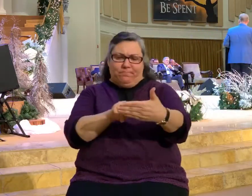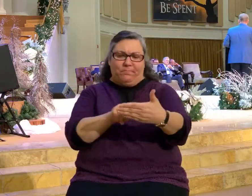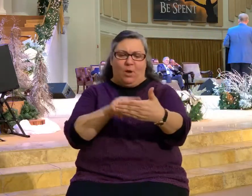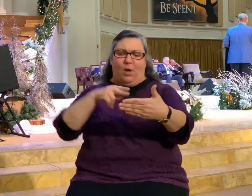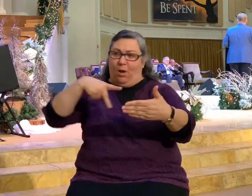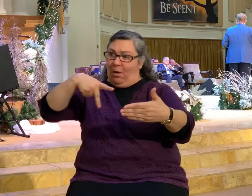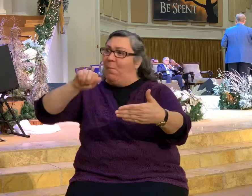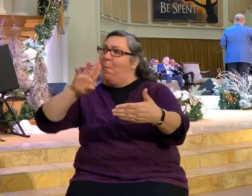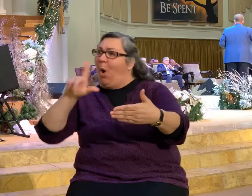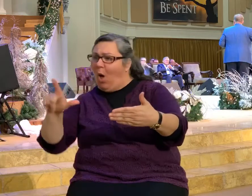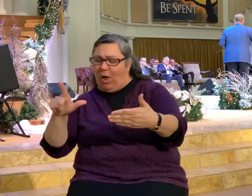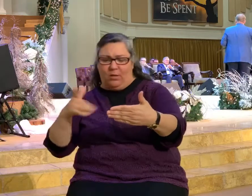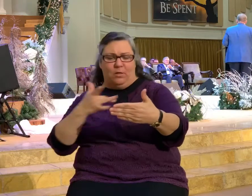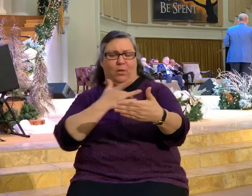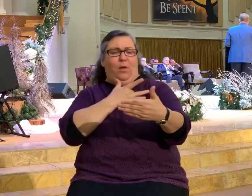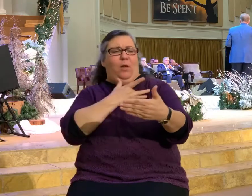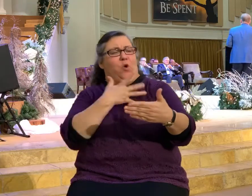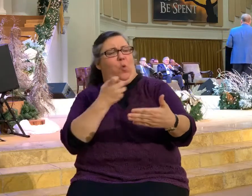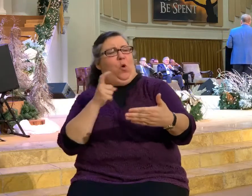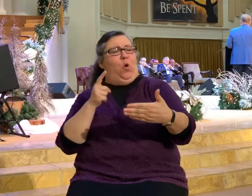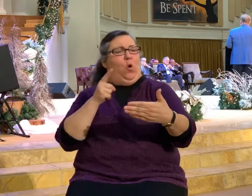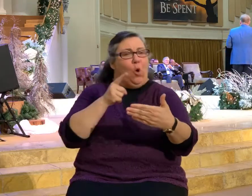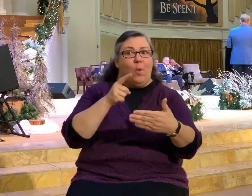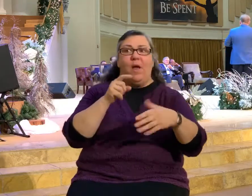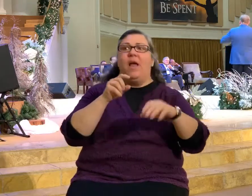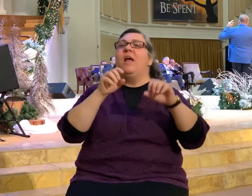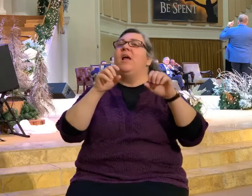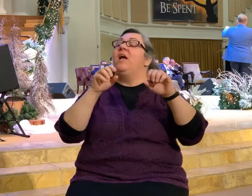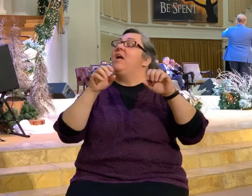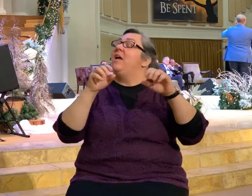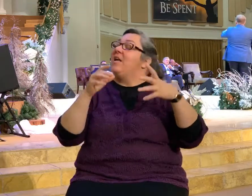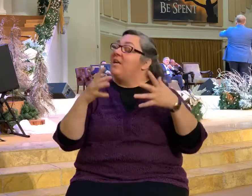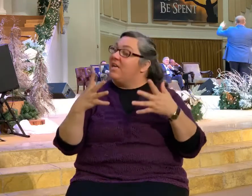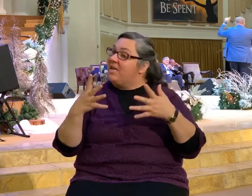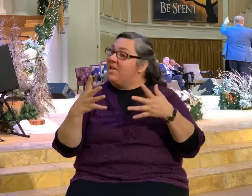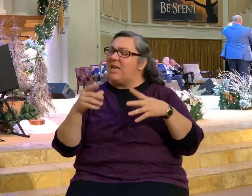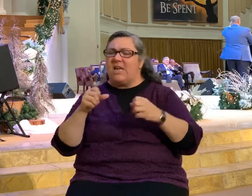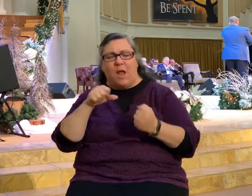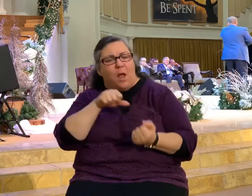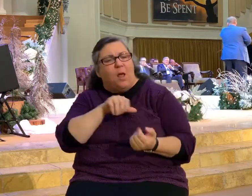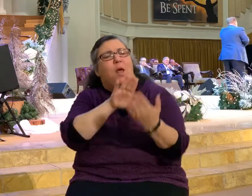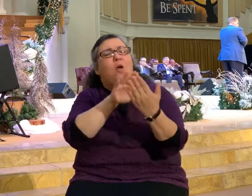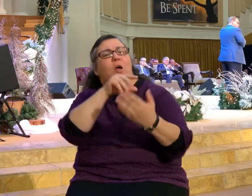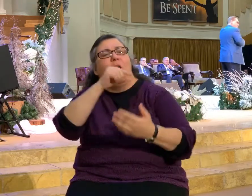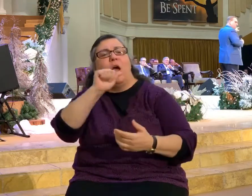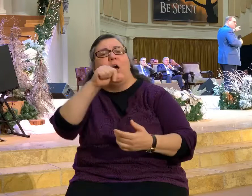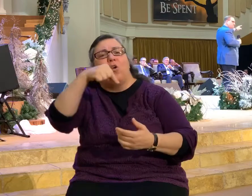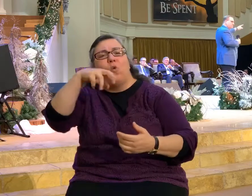He just couldn't get away from it. He could have got out of it, but he appealed to Agrippa. I got to get.